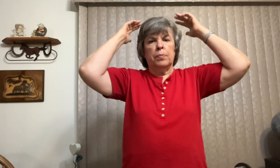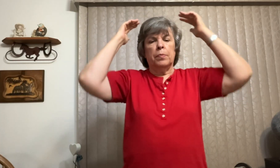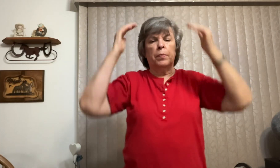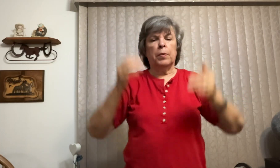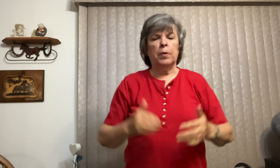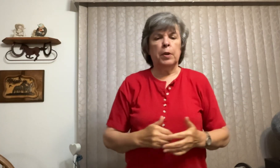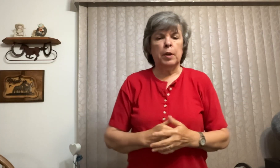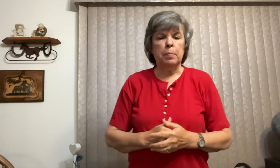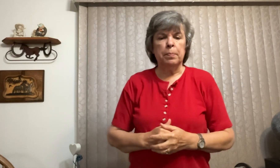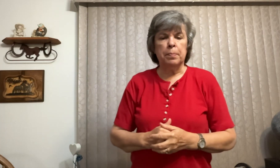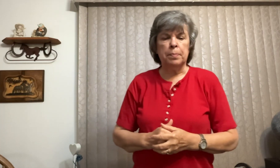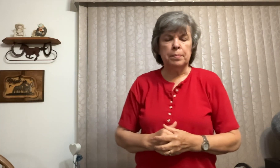Okay.